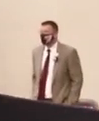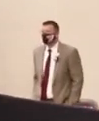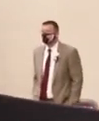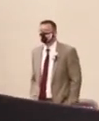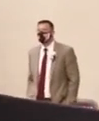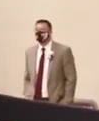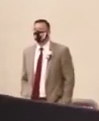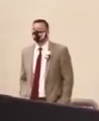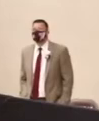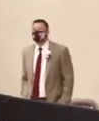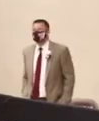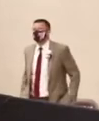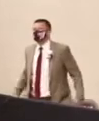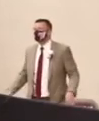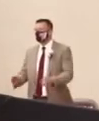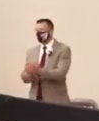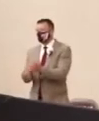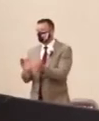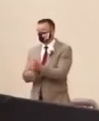Damani Charlie Huff.